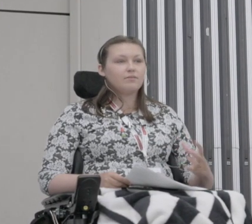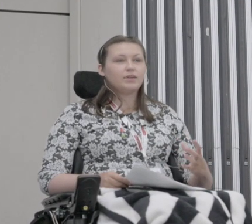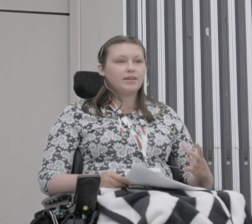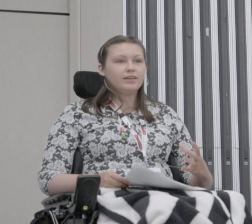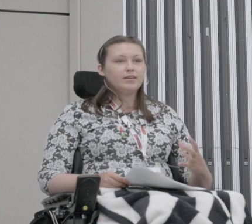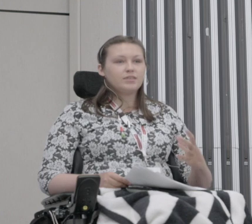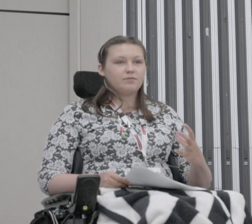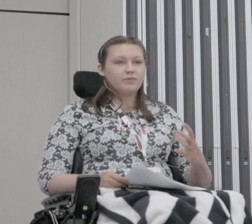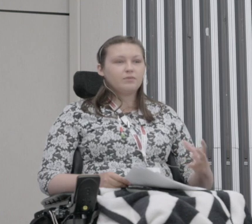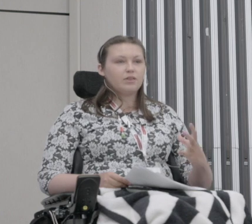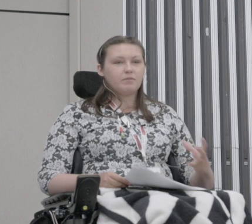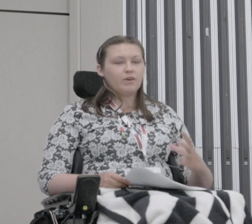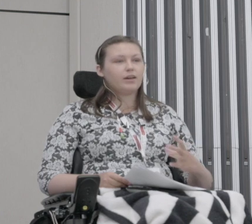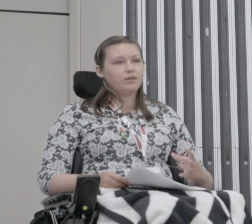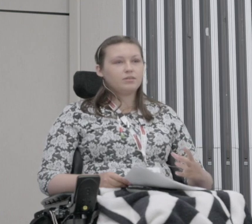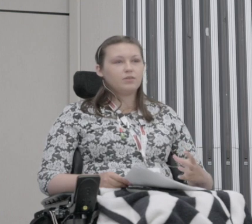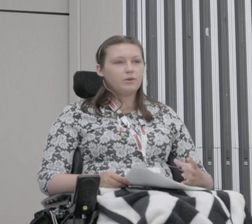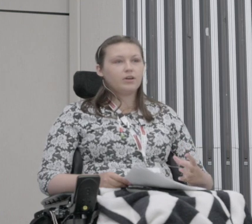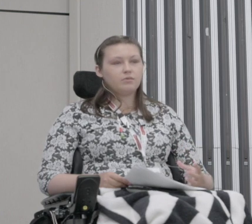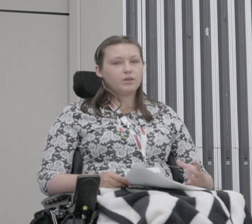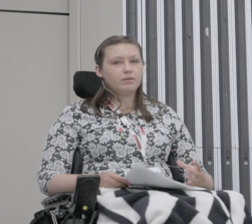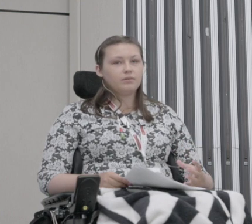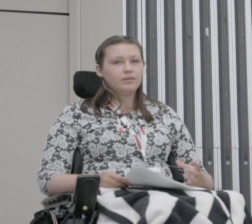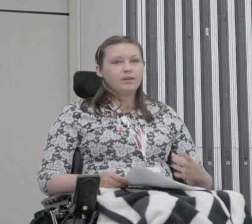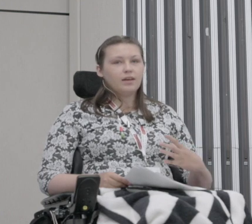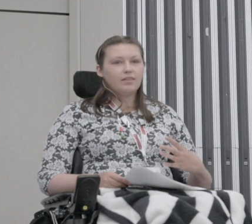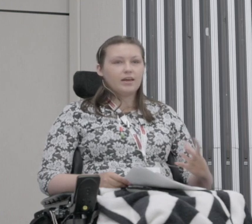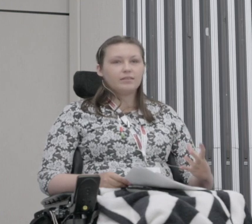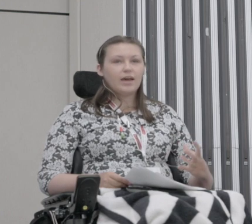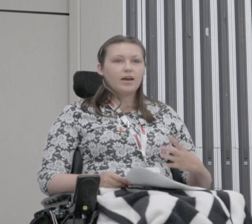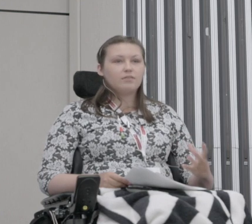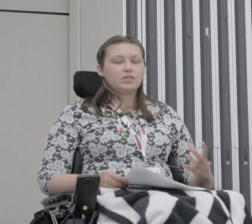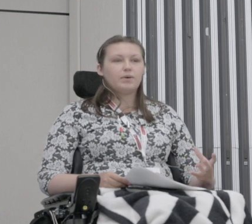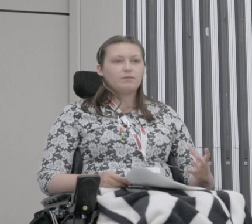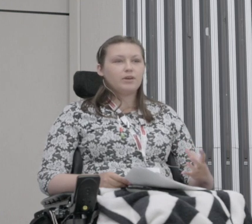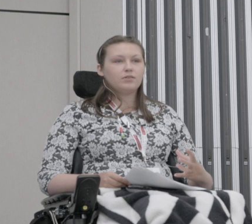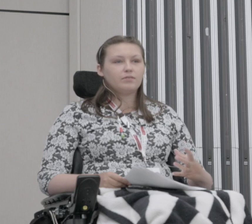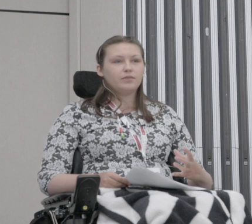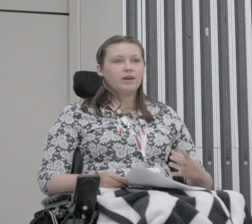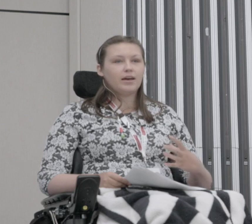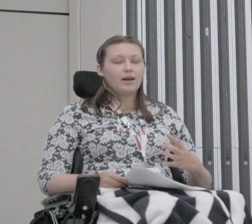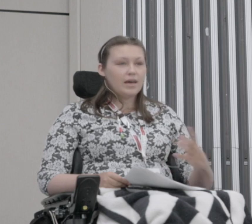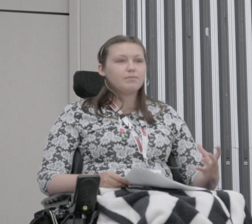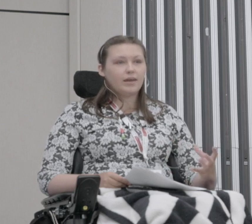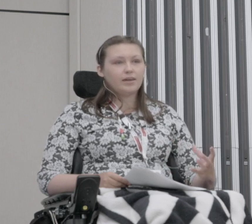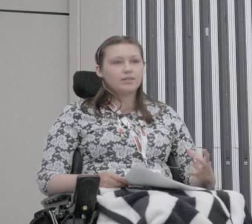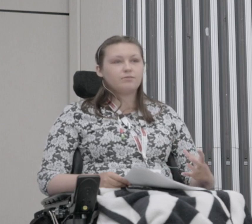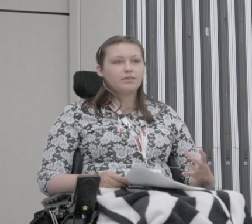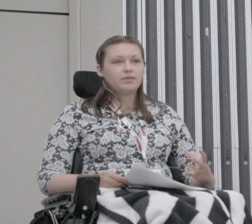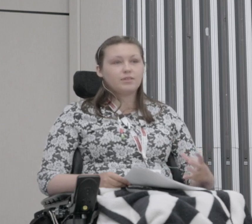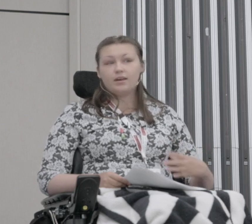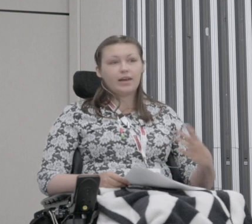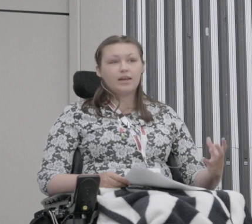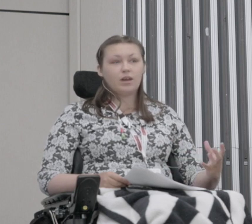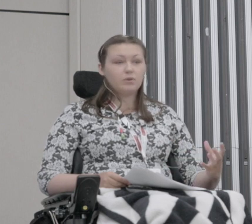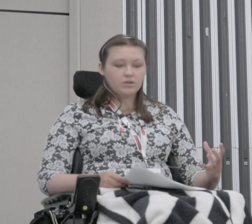so lovely to feel that you've been recognised for the work you do. And that kind of has spurred me on to feel like I am making a